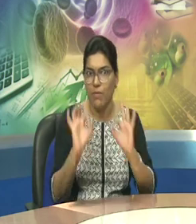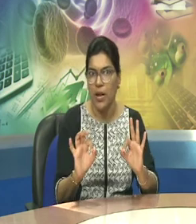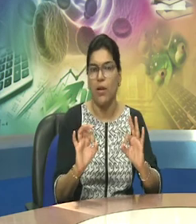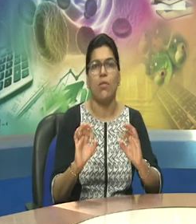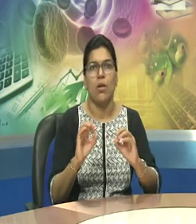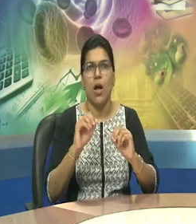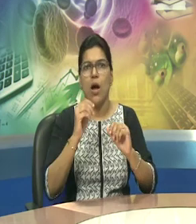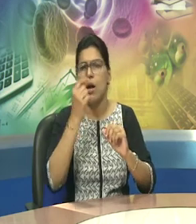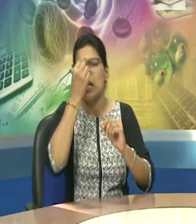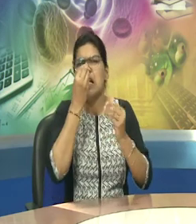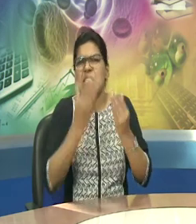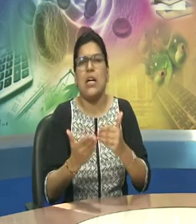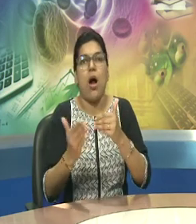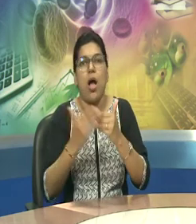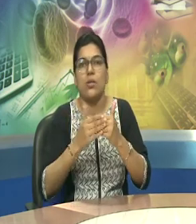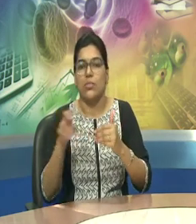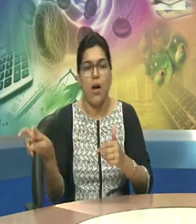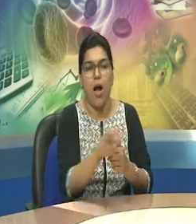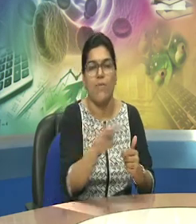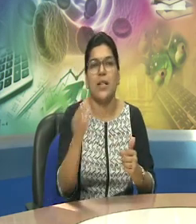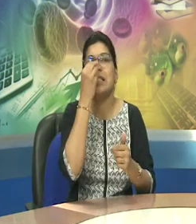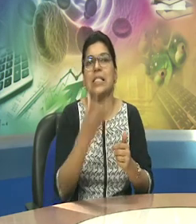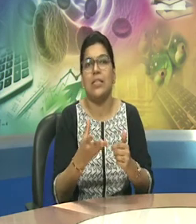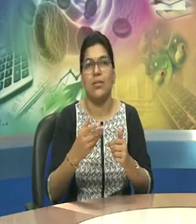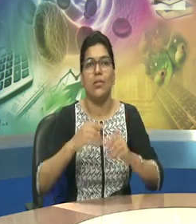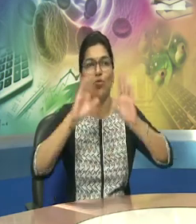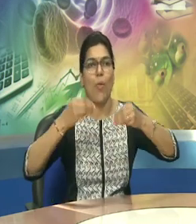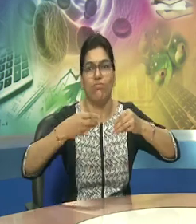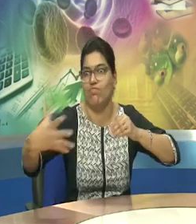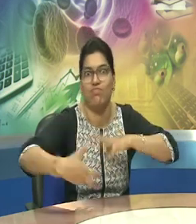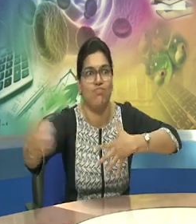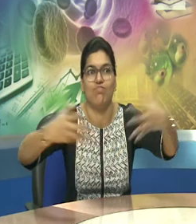transportation, banking and communication